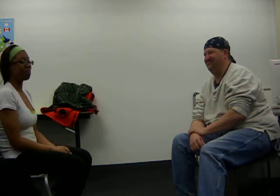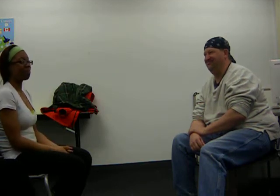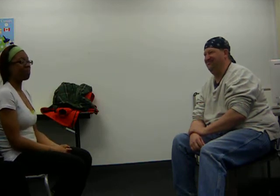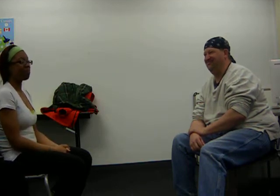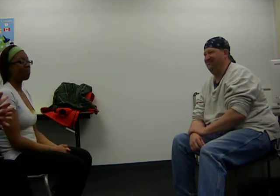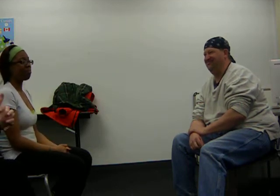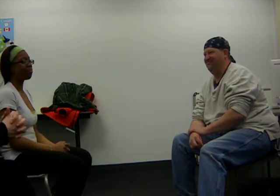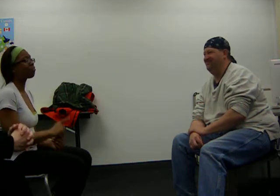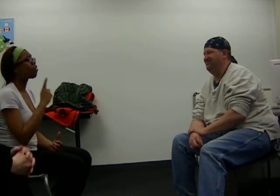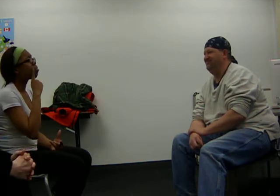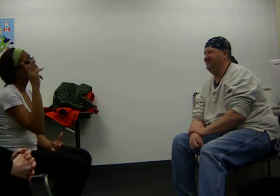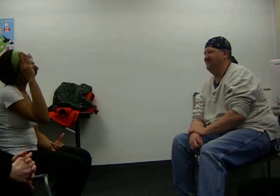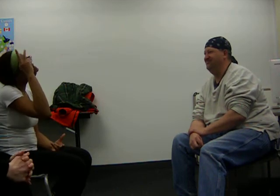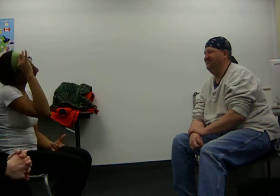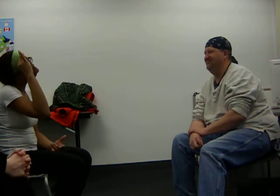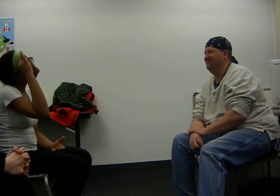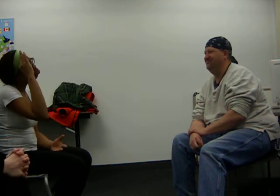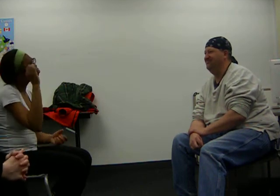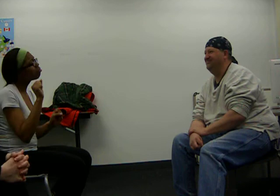What else should we talk about?